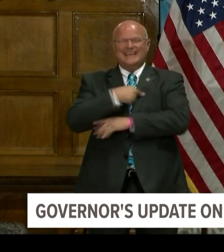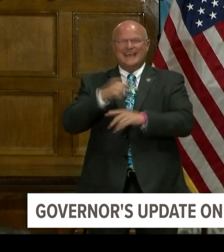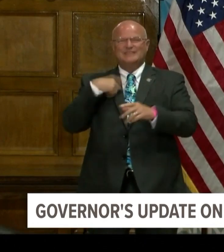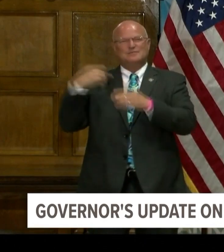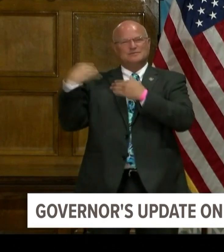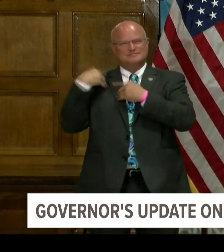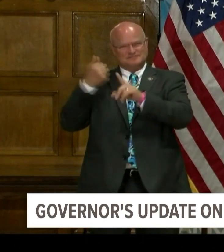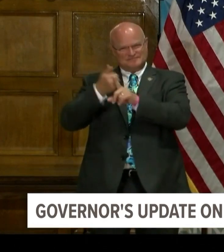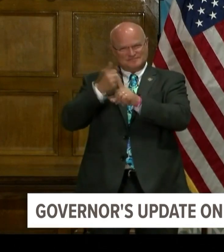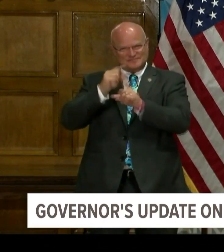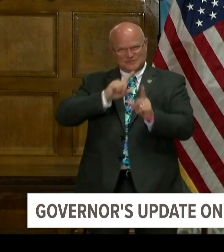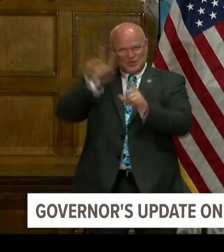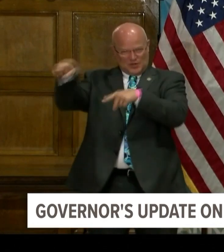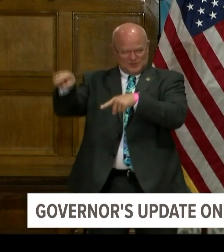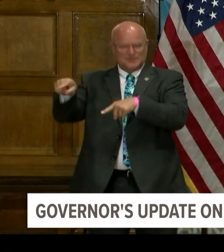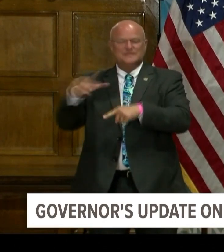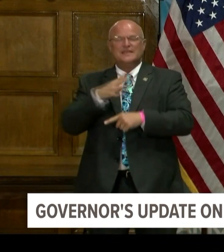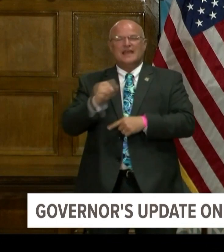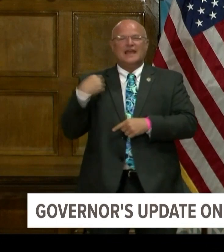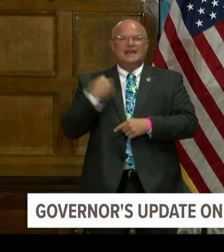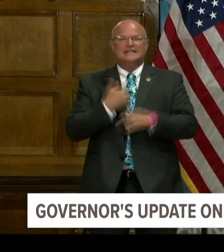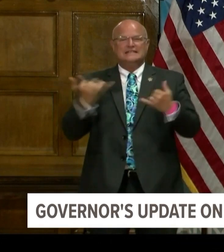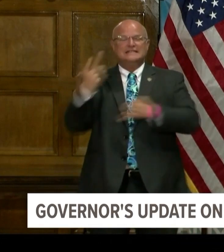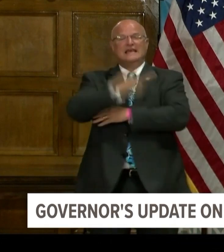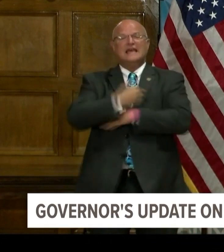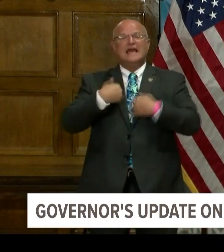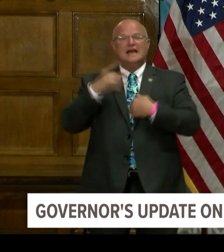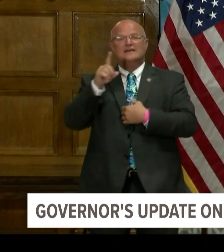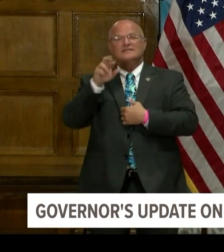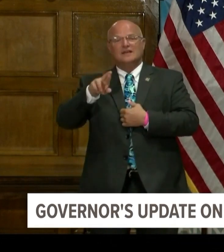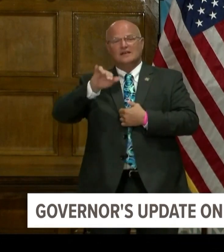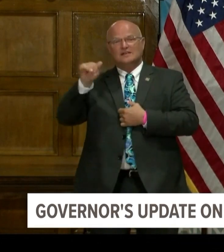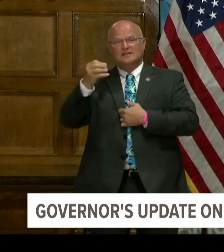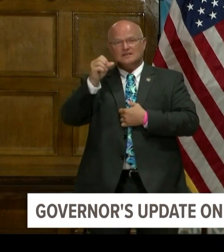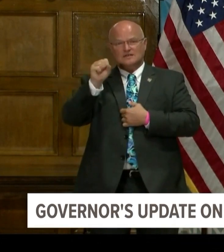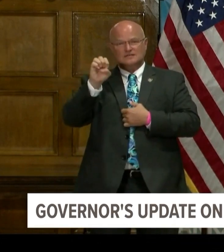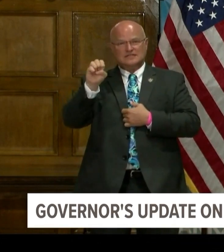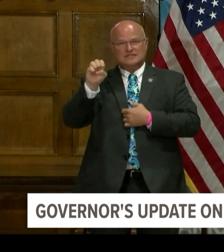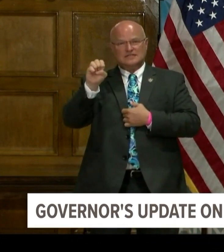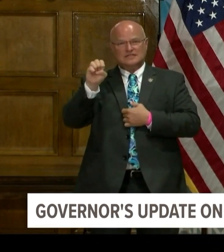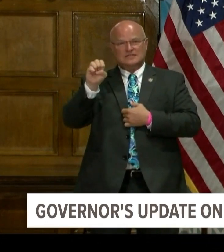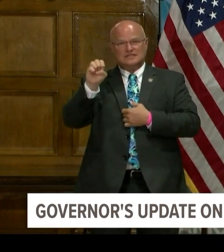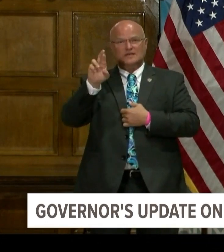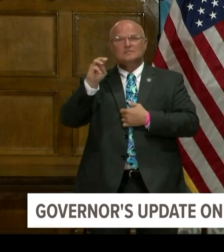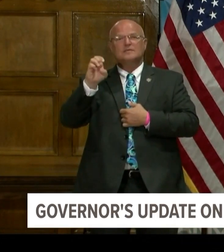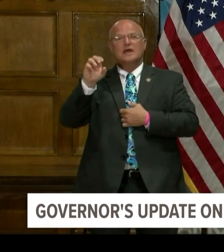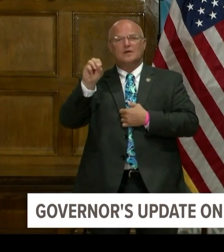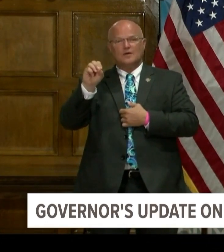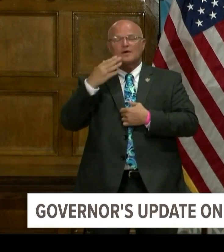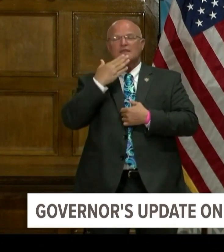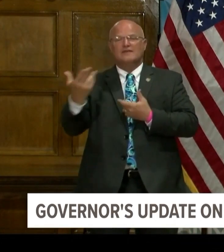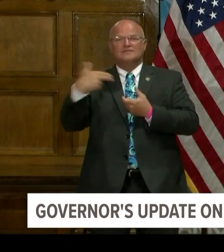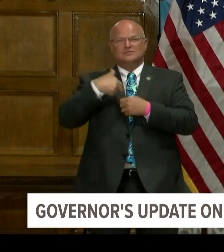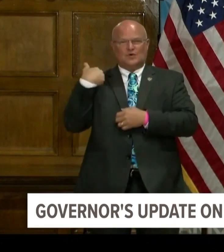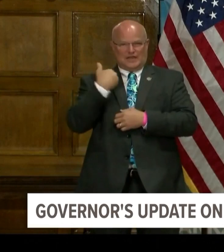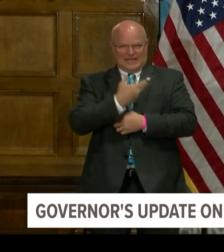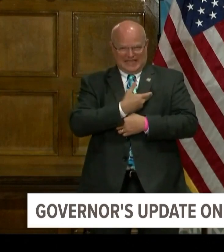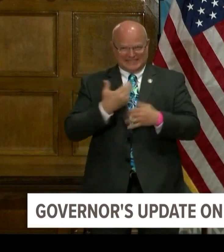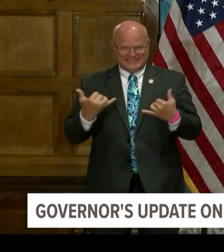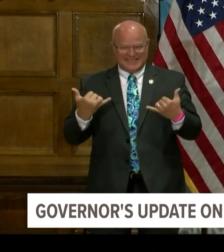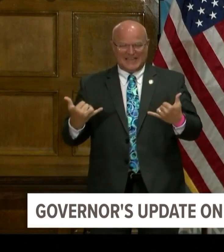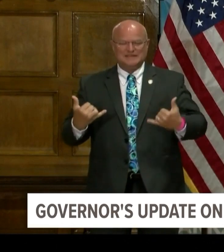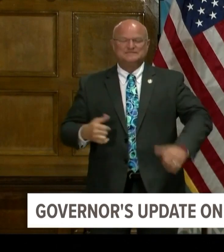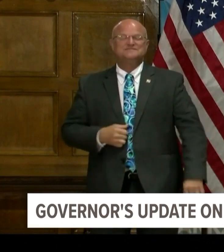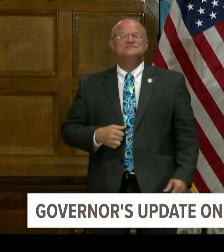be responsible for. And we're joined by Dr. Jose Romero. And thank you for joining us, Doctor,